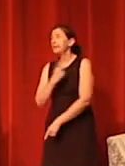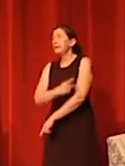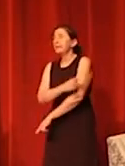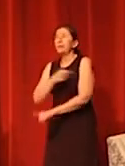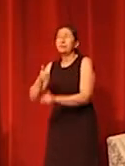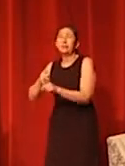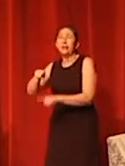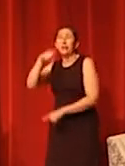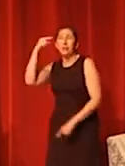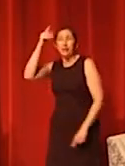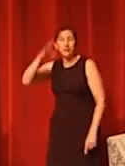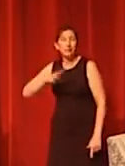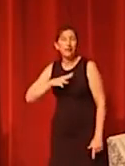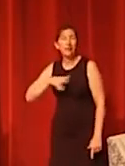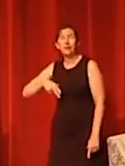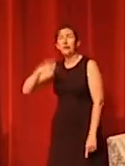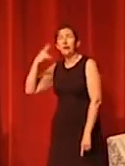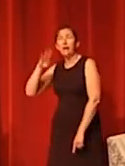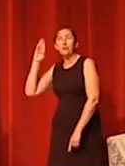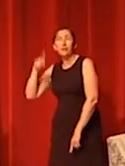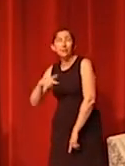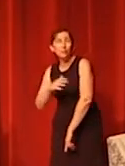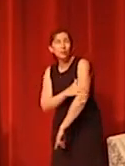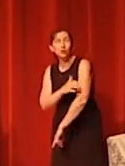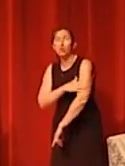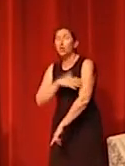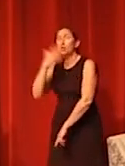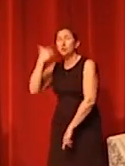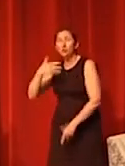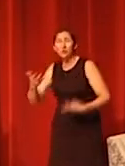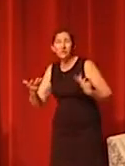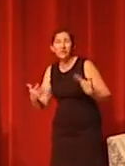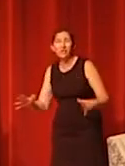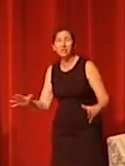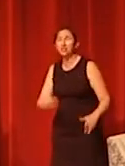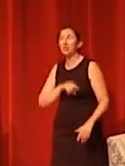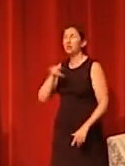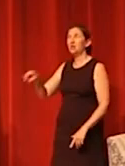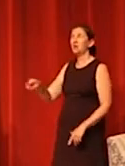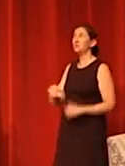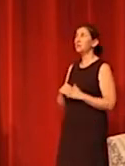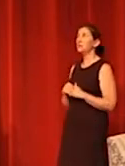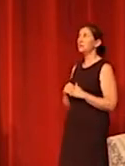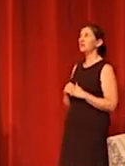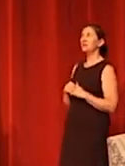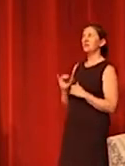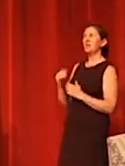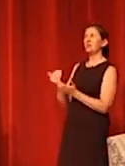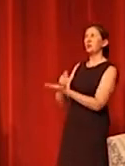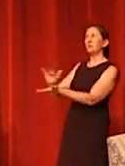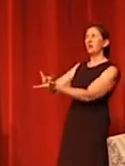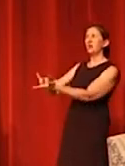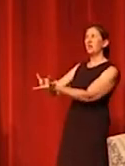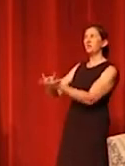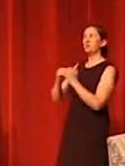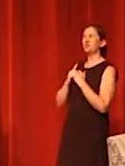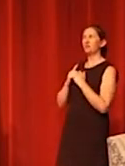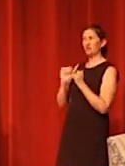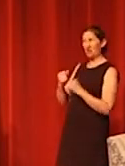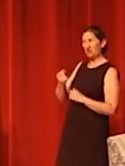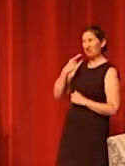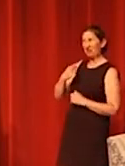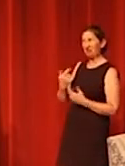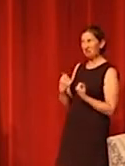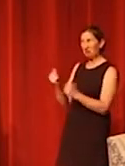family history of strokes in the past, and is wondering about getting lecanemab, I don't have good information from the studies to be able to tell